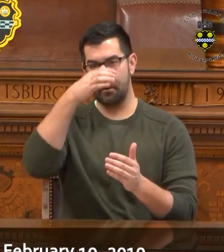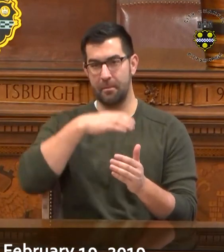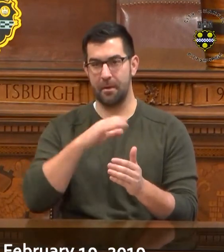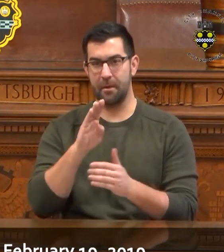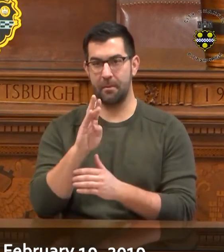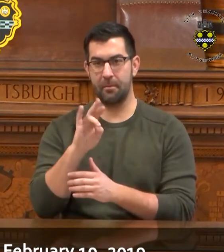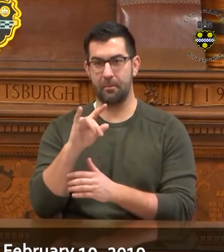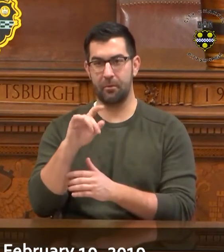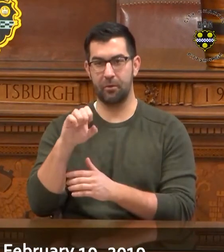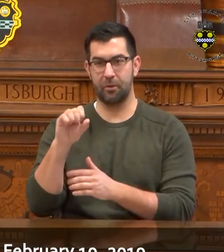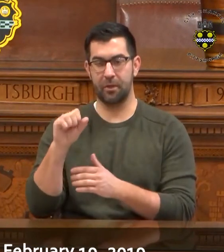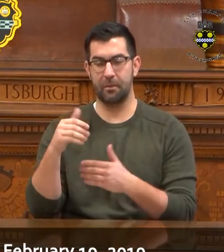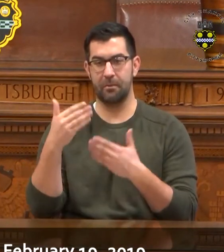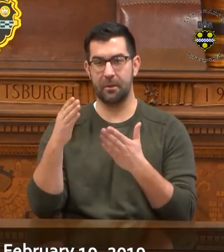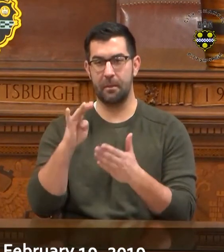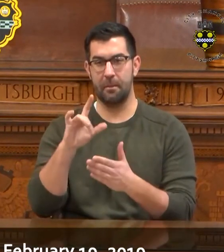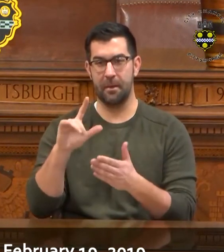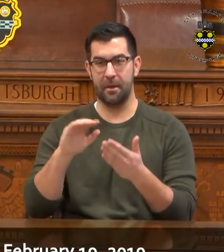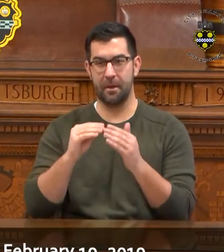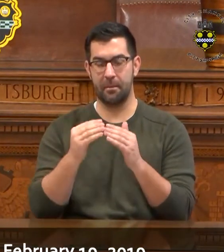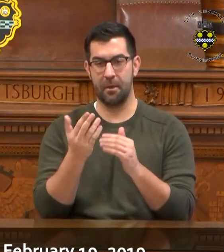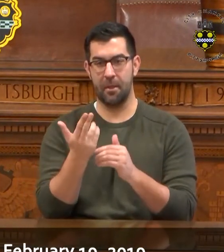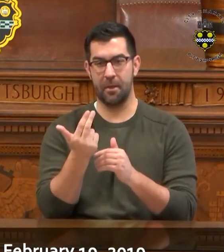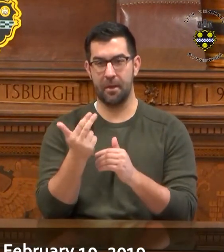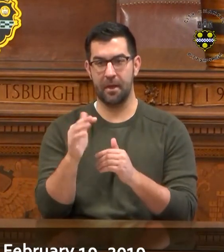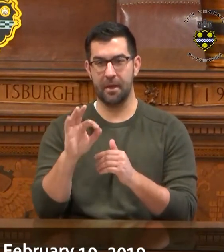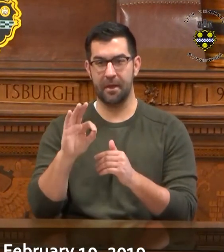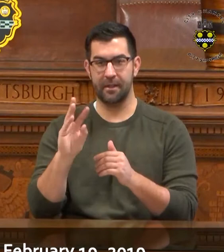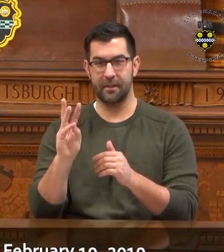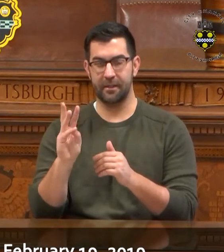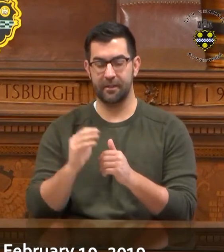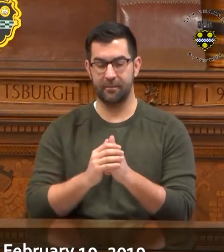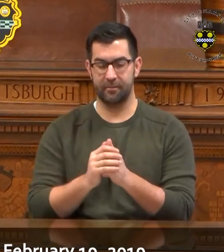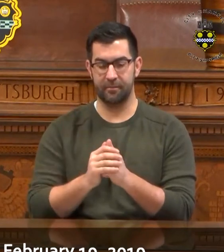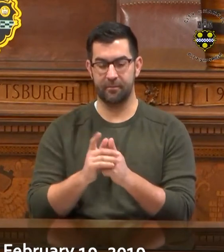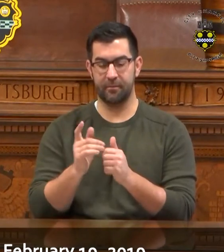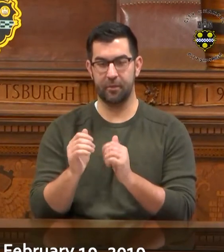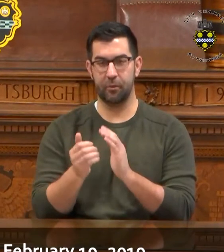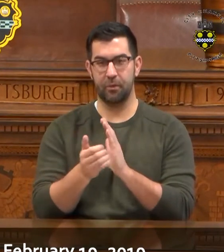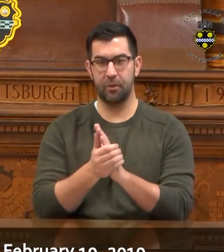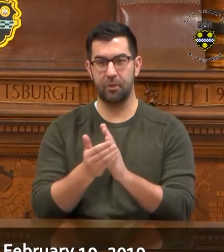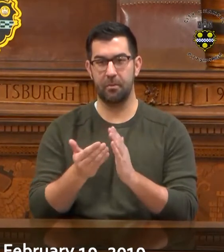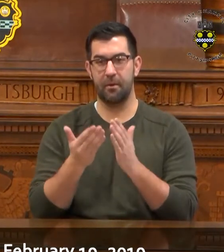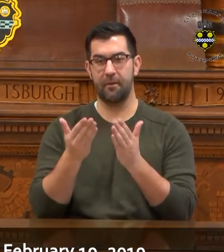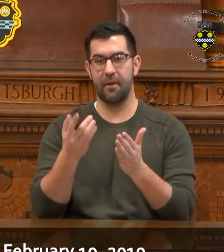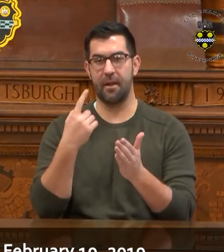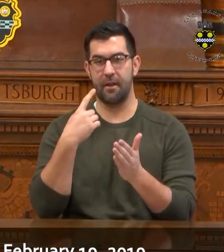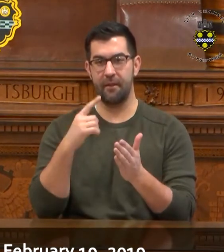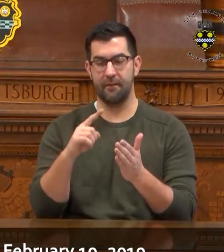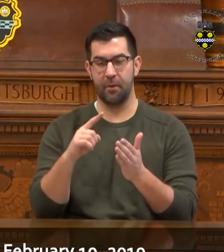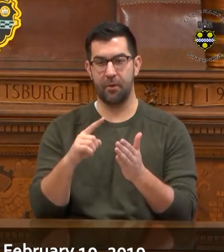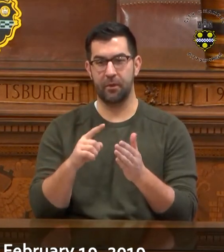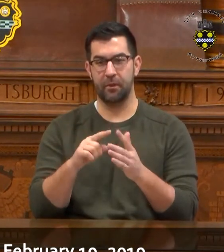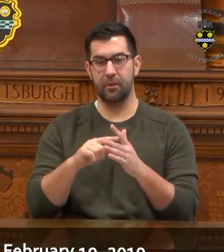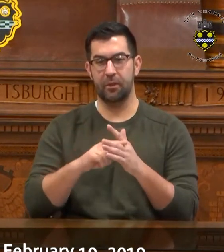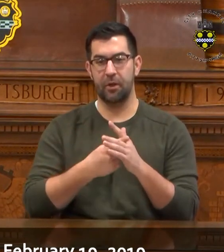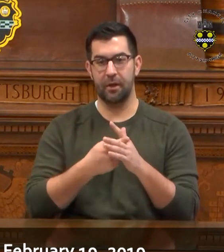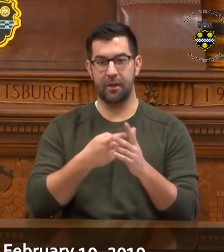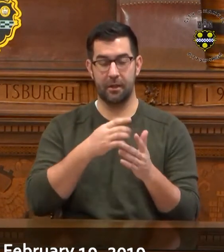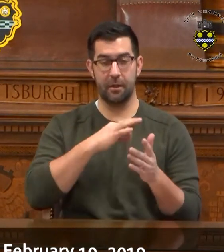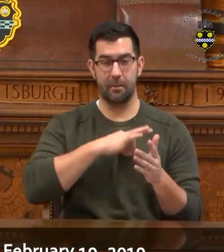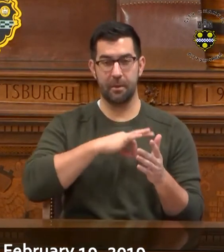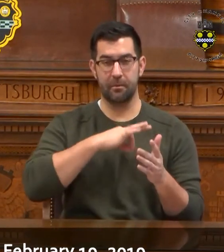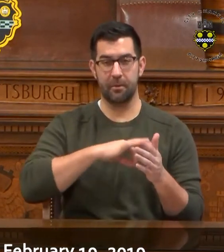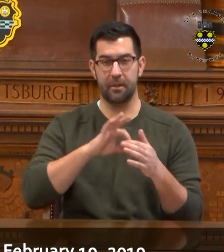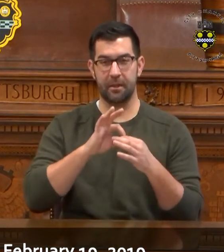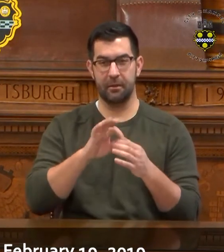Ricky Burgess presents Bill Number 1396. Resolution providing for the conveyance by the City of Pittsburgh